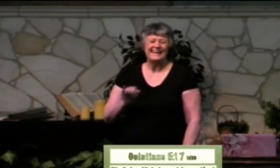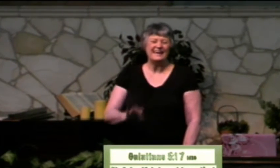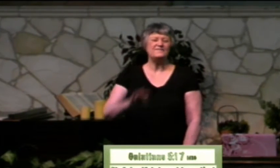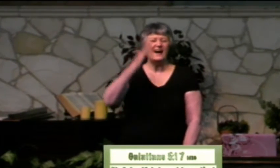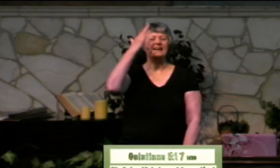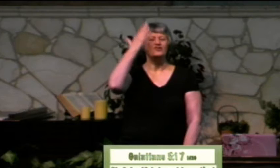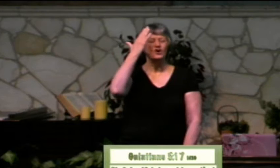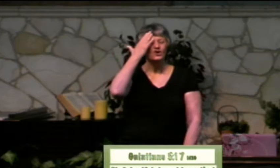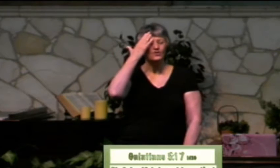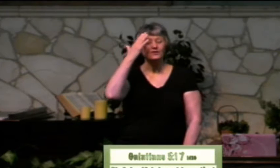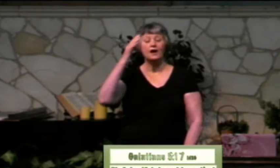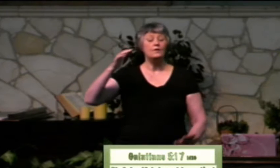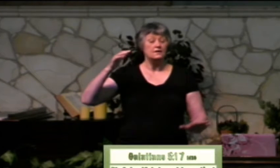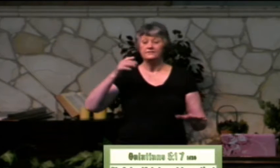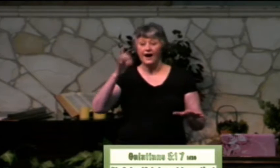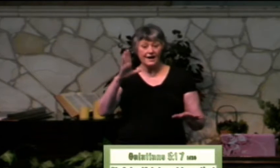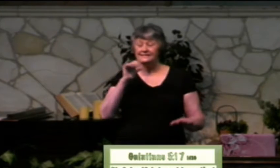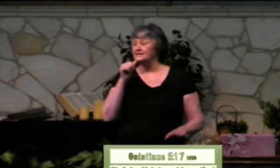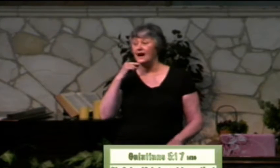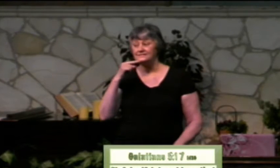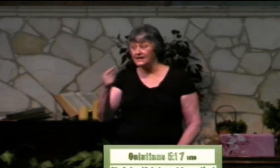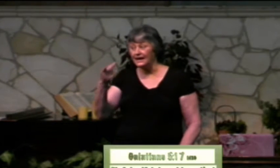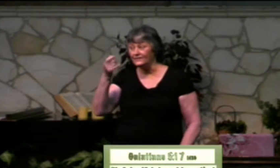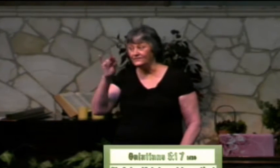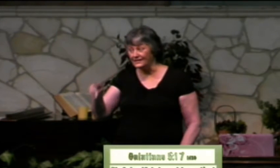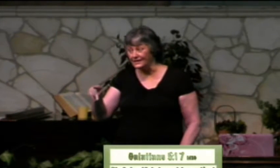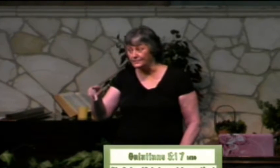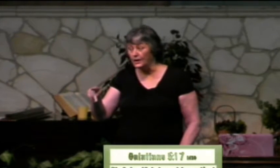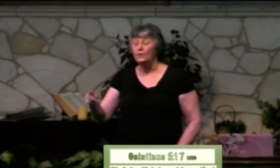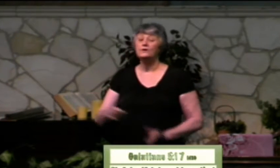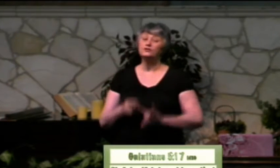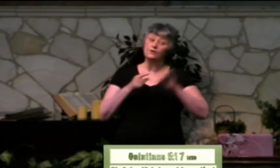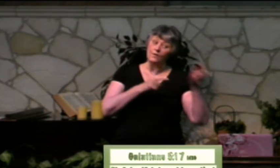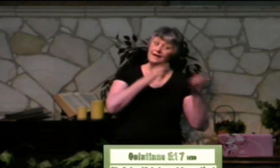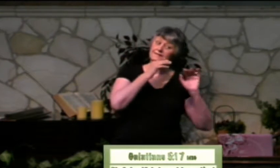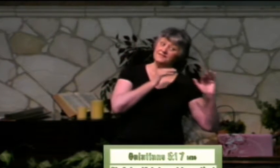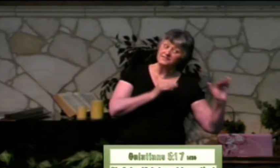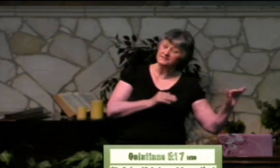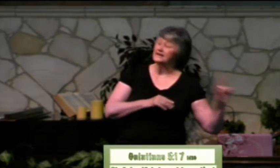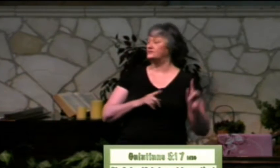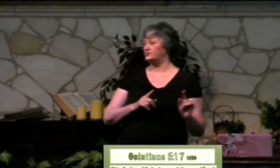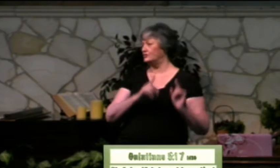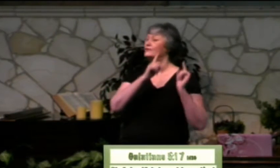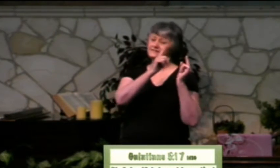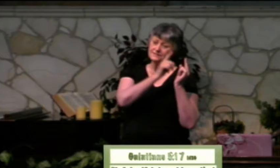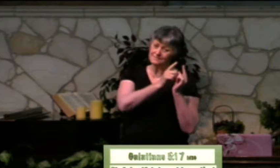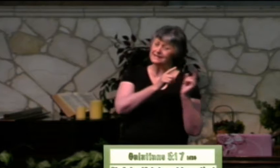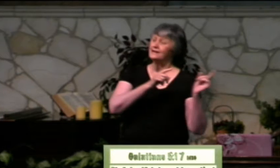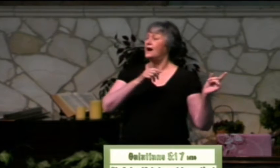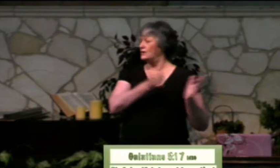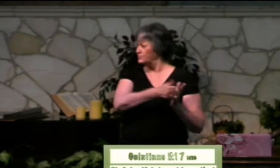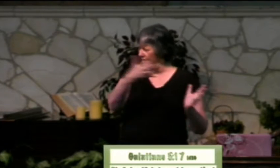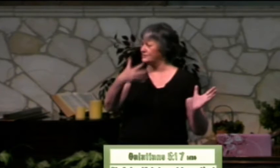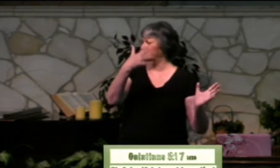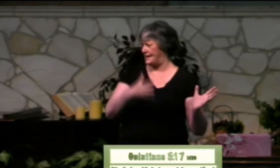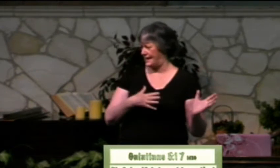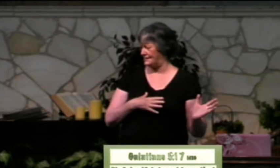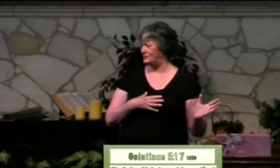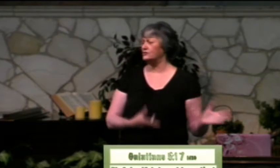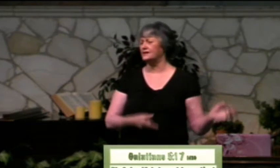If I knew, you know, God did not tell Philip, when you go out into the desert, you're going to meet a rich man, and you're going to